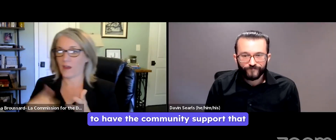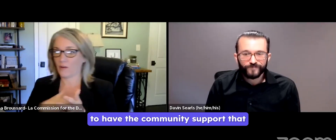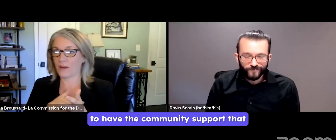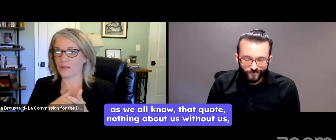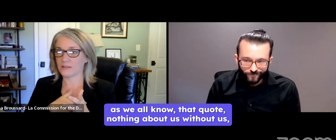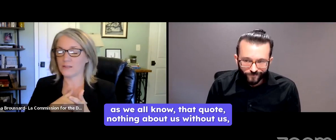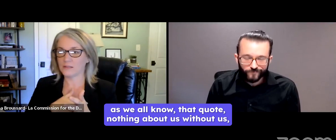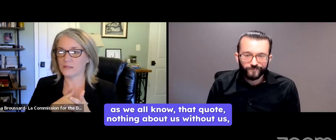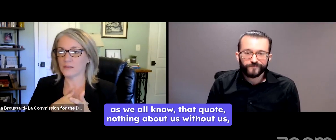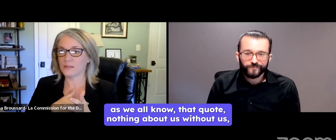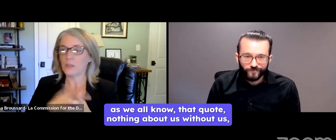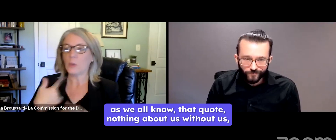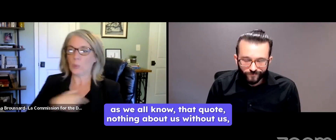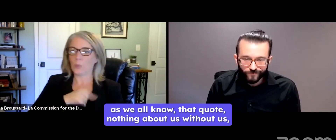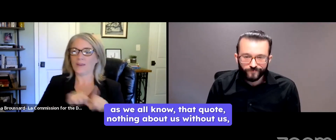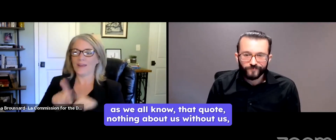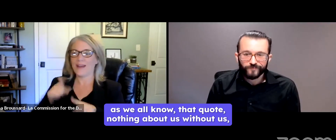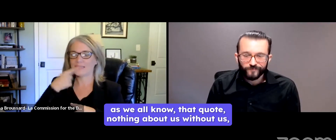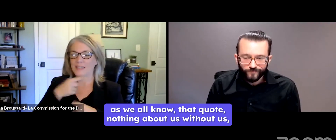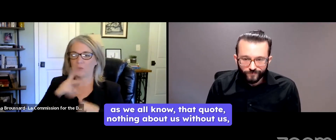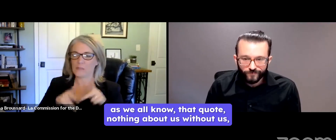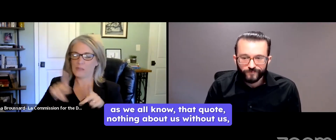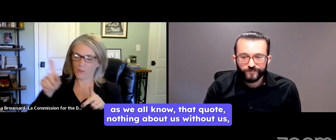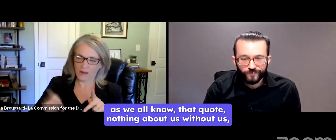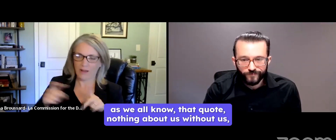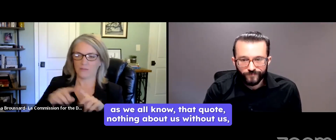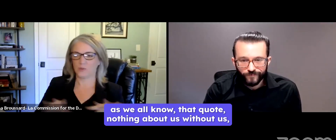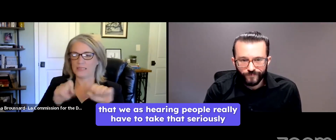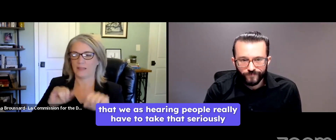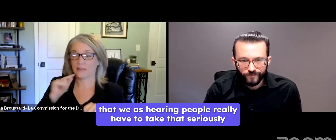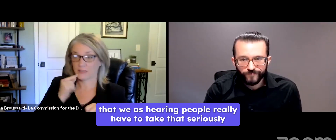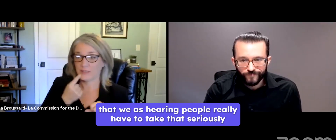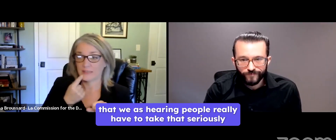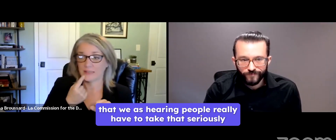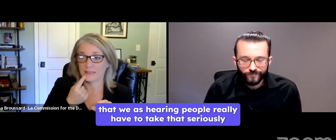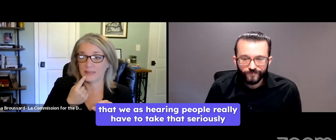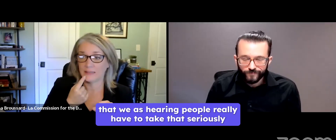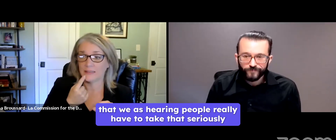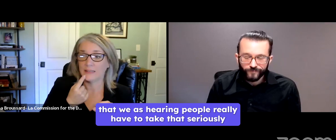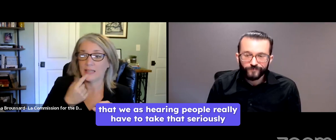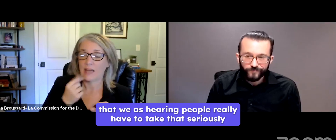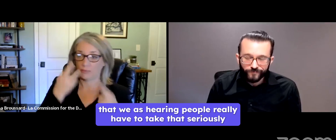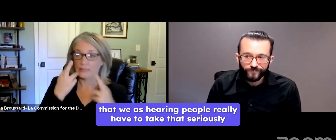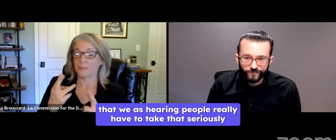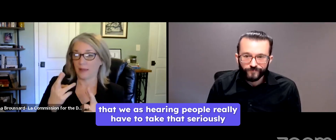that, as we all know that quote, nothing about us without us, that we as hearing people really have to take